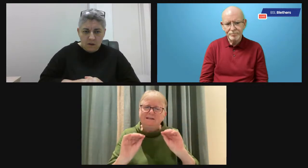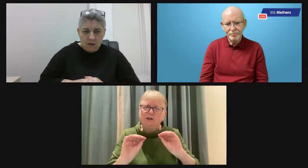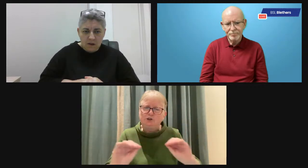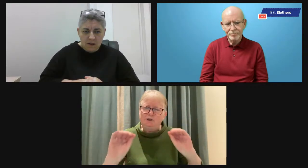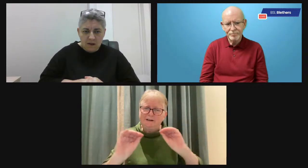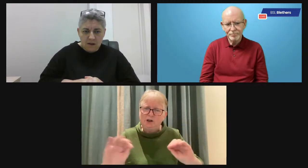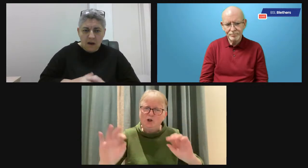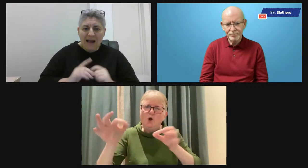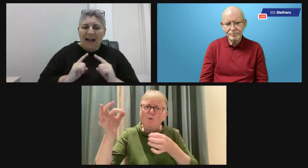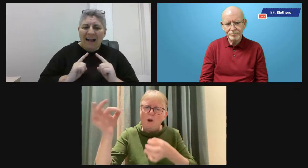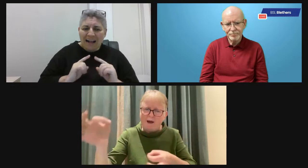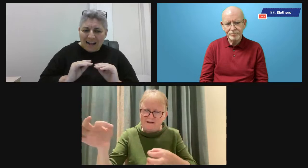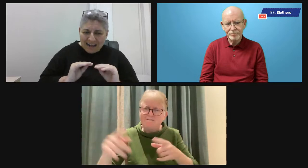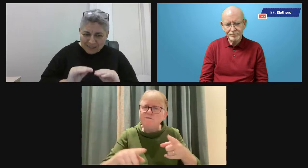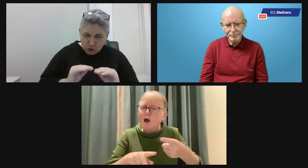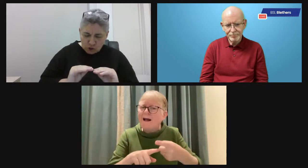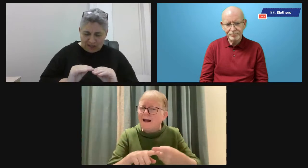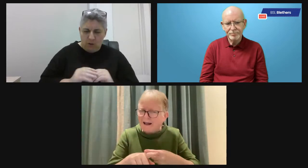my